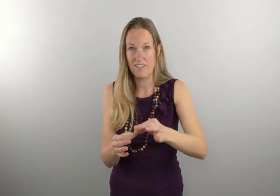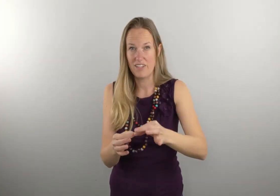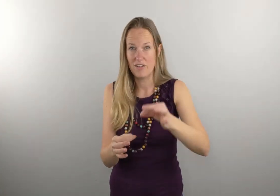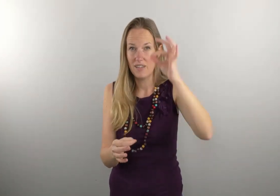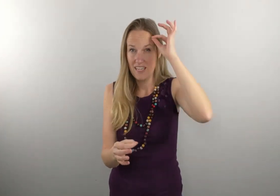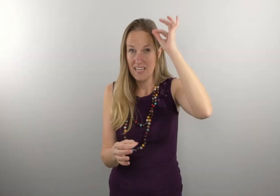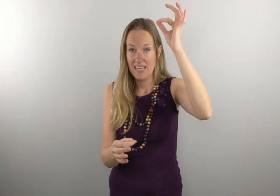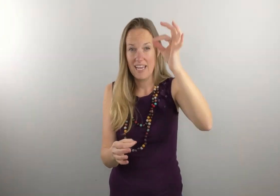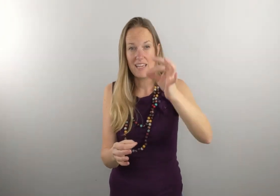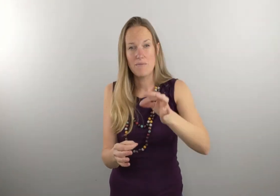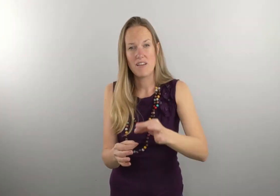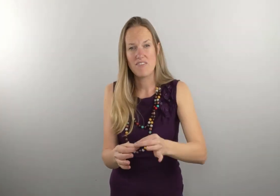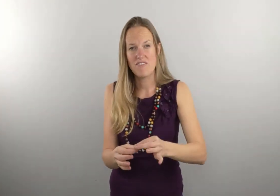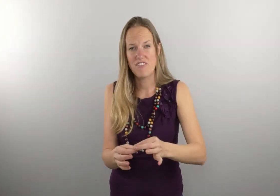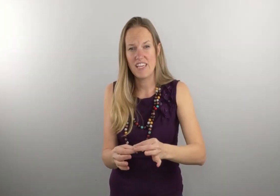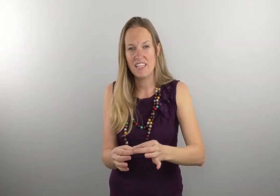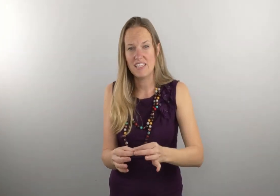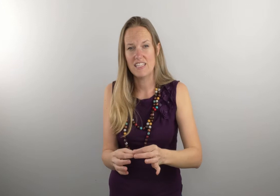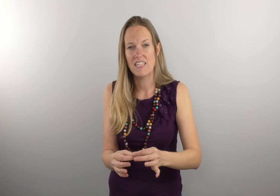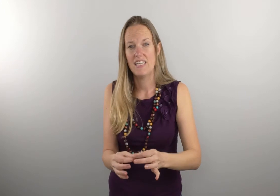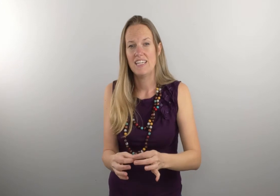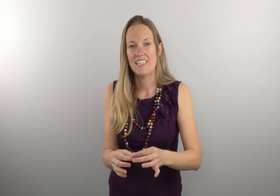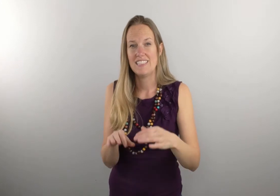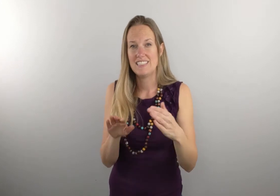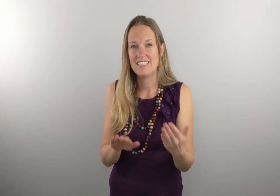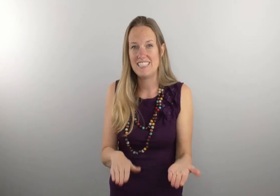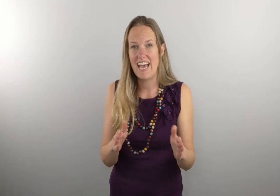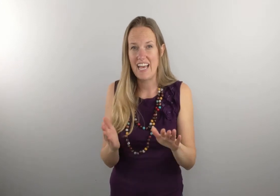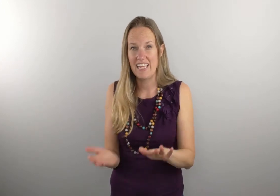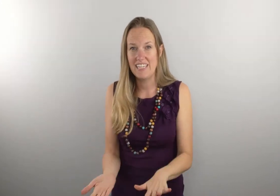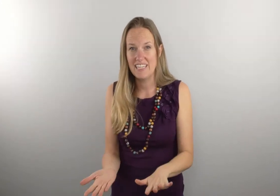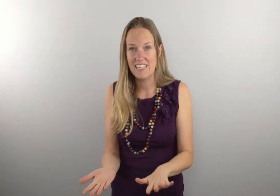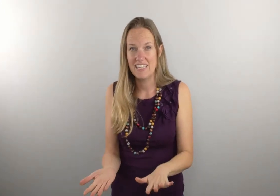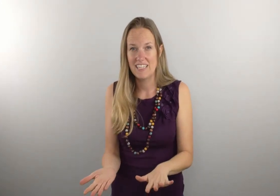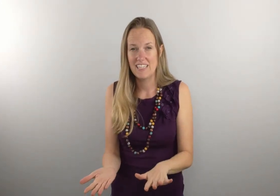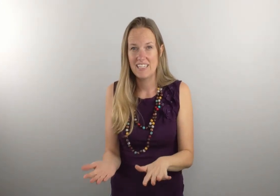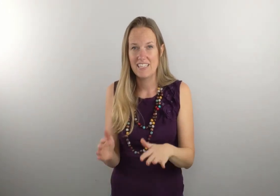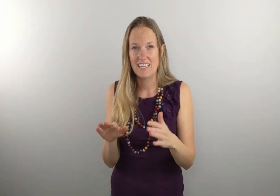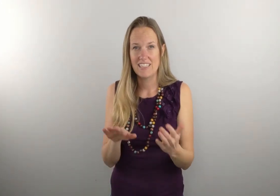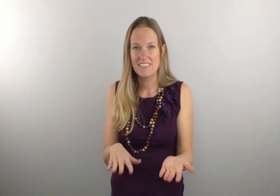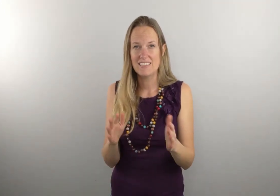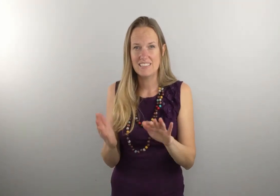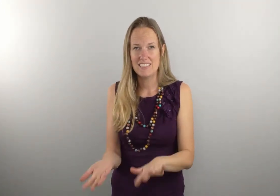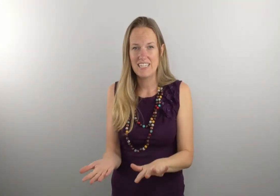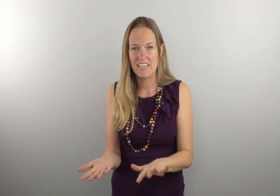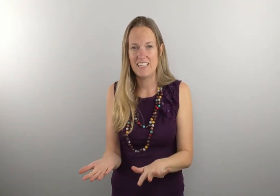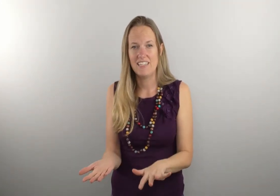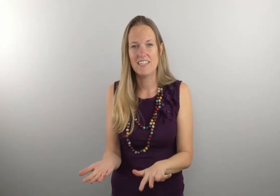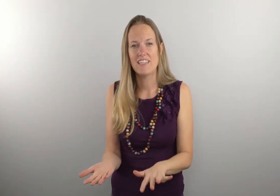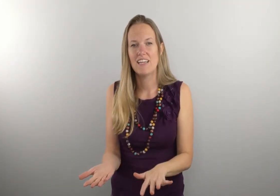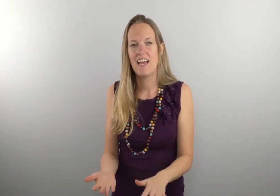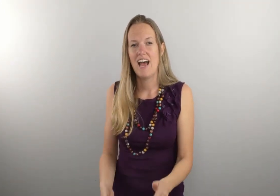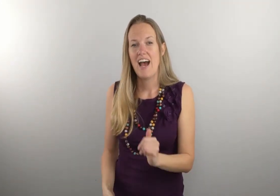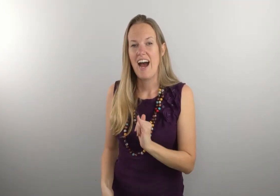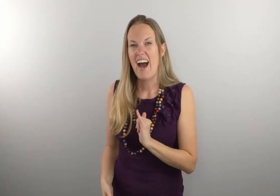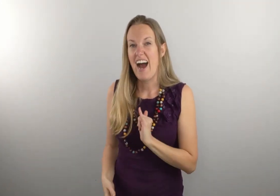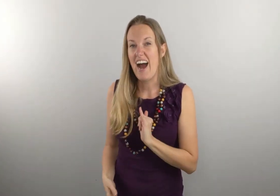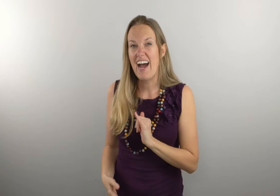you. Okay, my faith is dead, okay, dead.